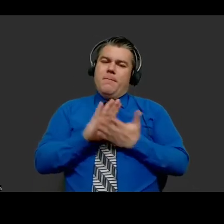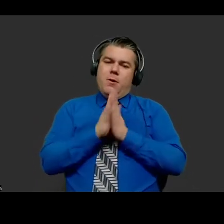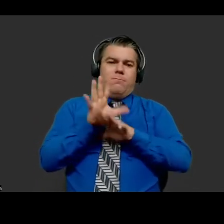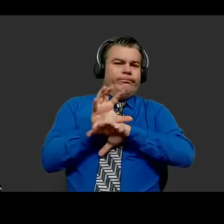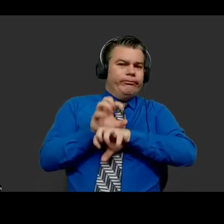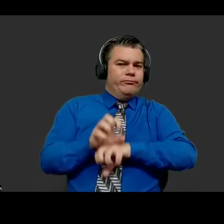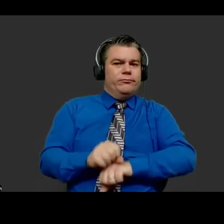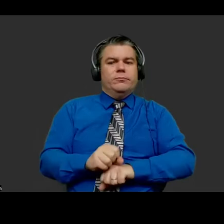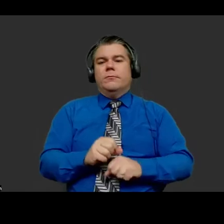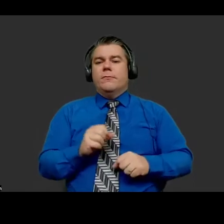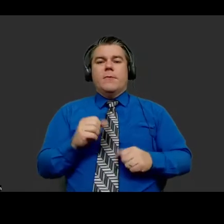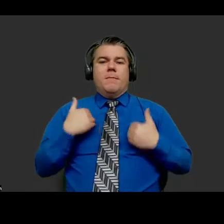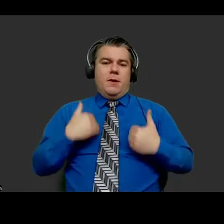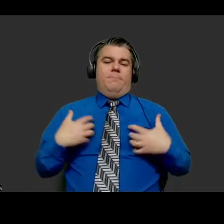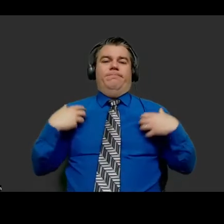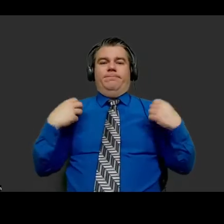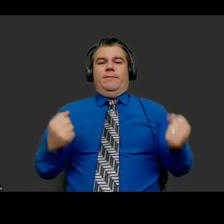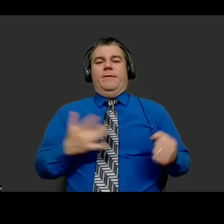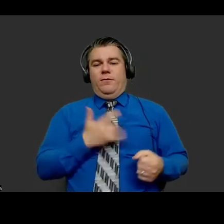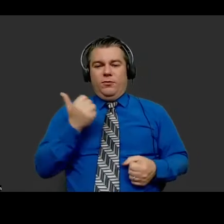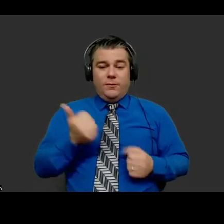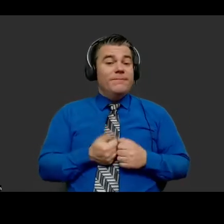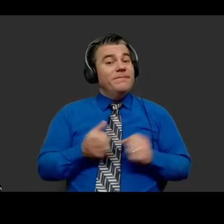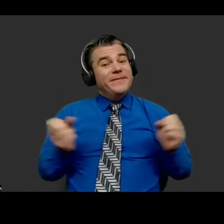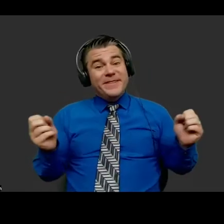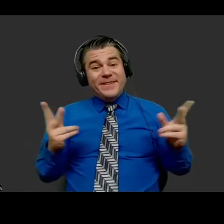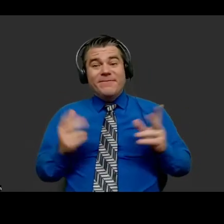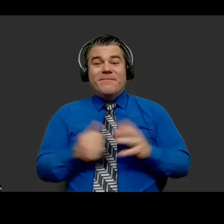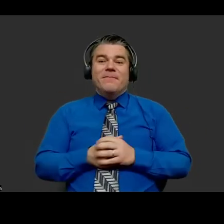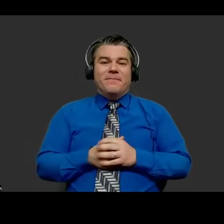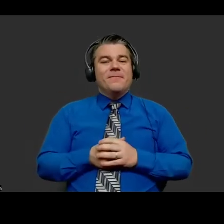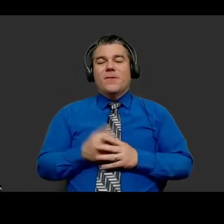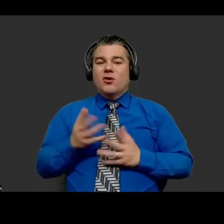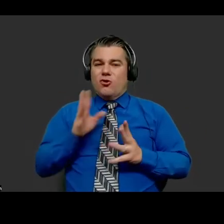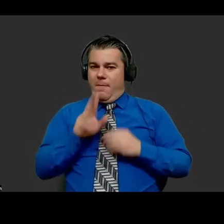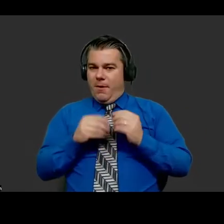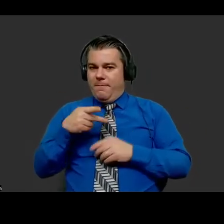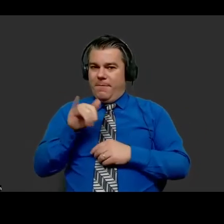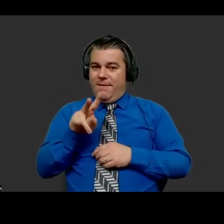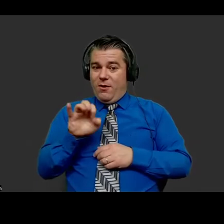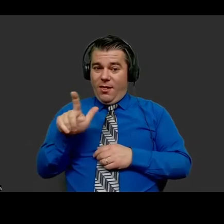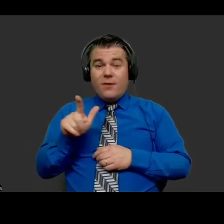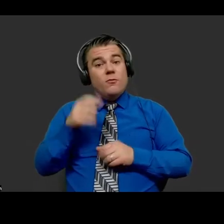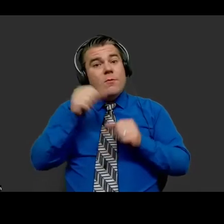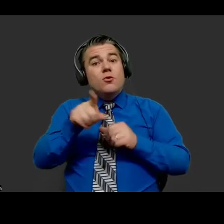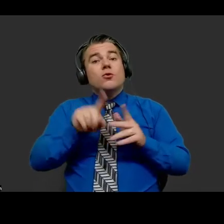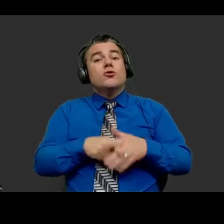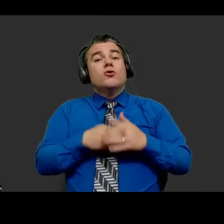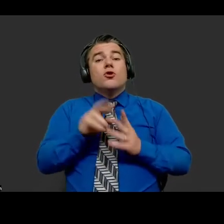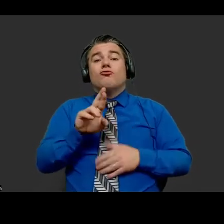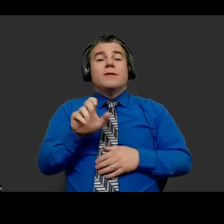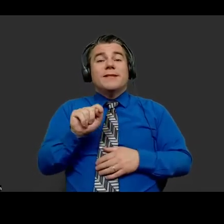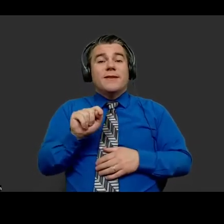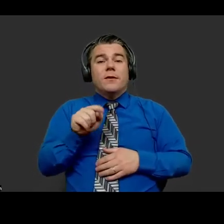their body so that they feel good. Okay, so she talked about the pivotal. Now remember, you're starting this reset and you're doing